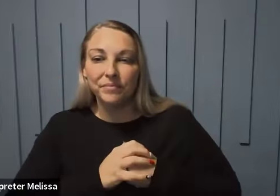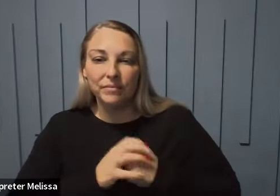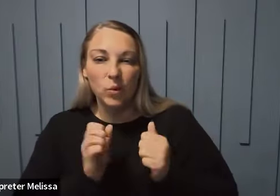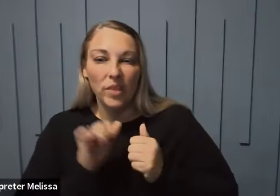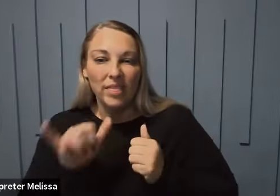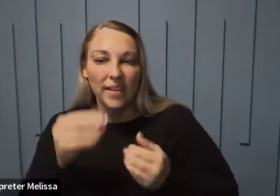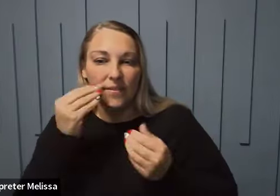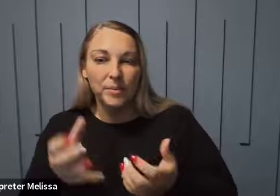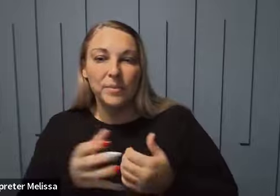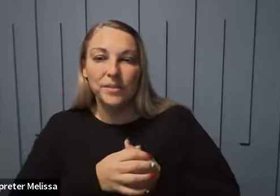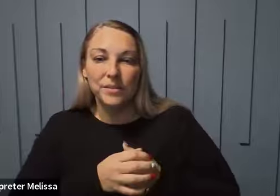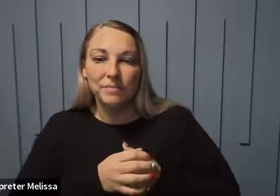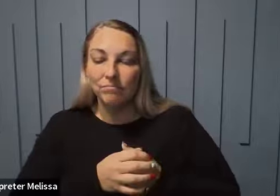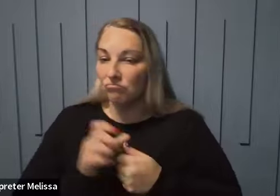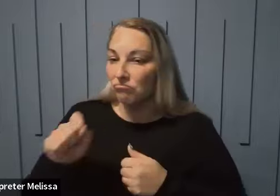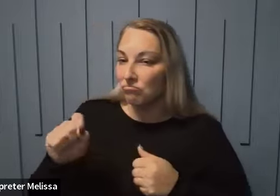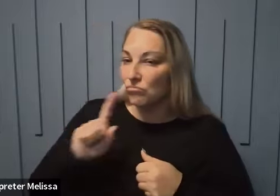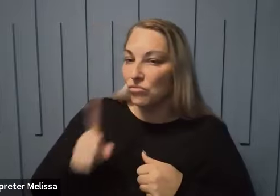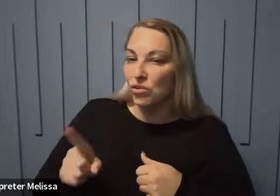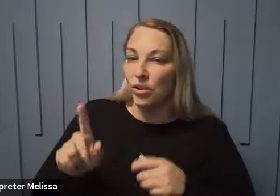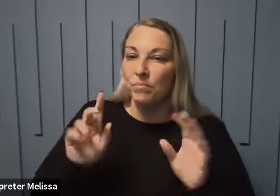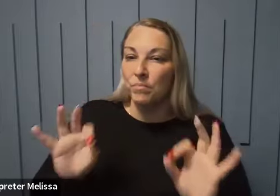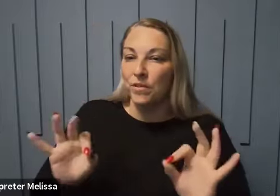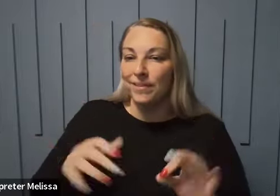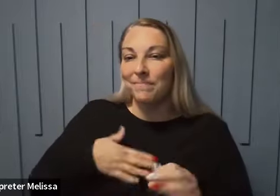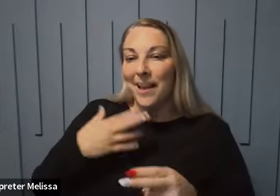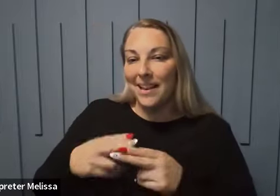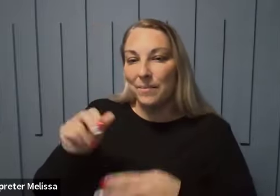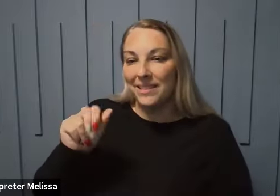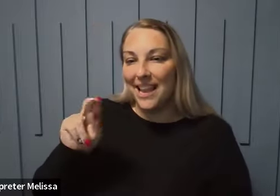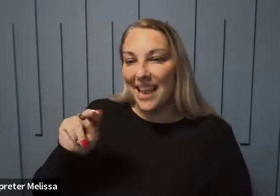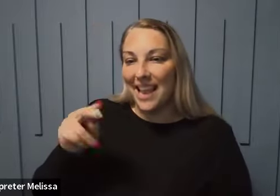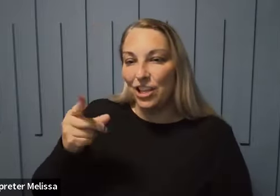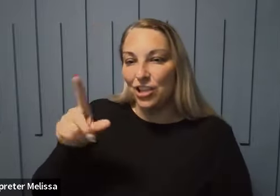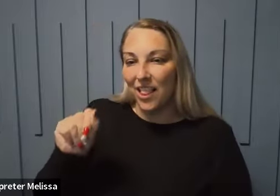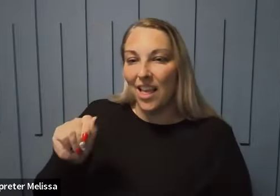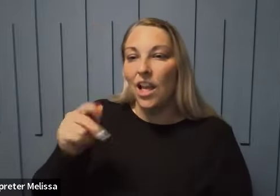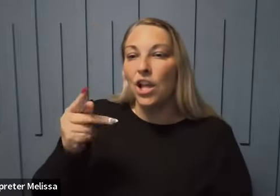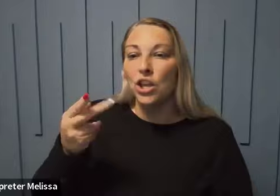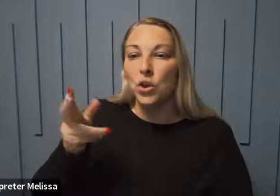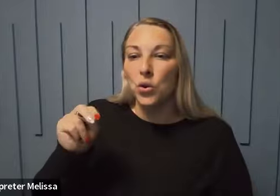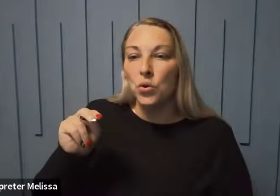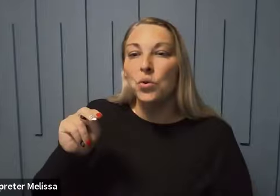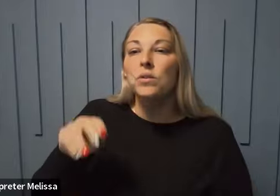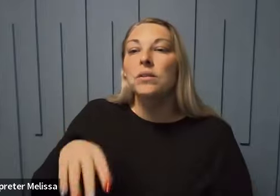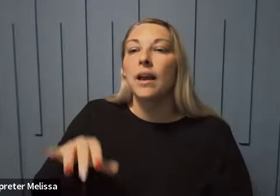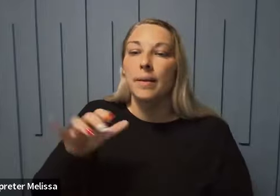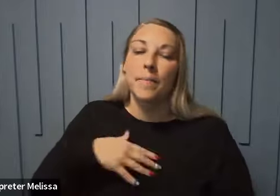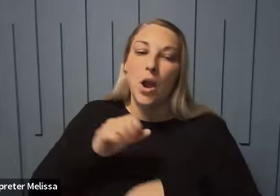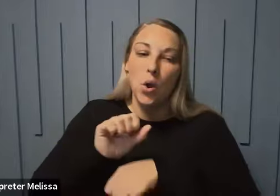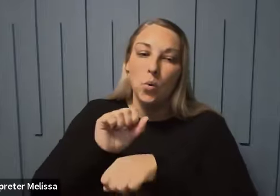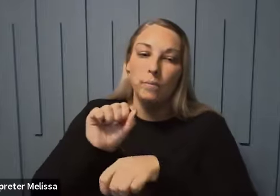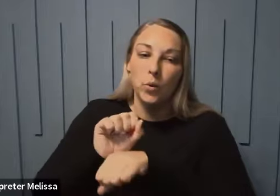information. Okay. My name is Angela Kuhn, and the best way to contact me really is probably via my work